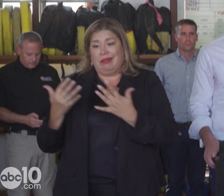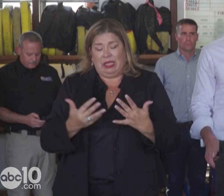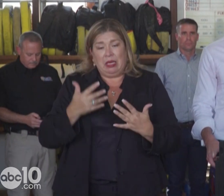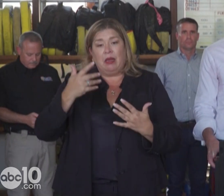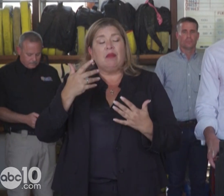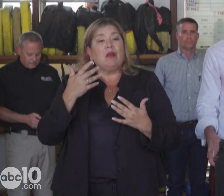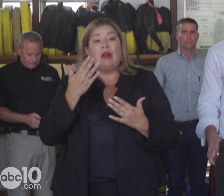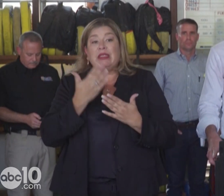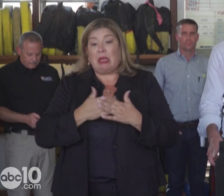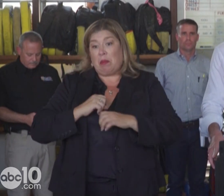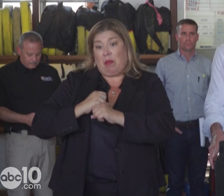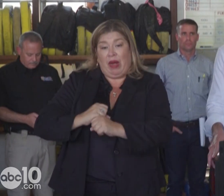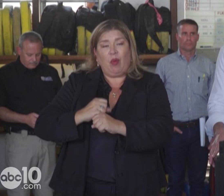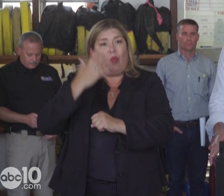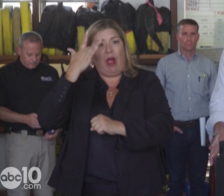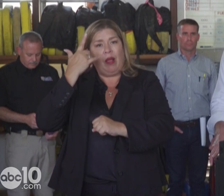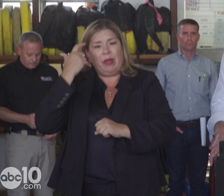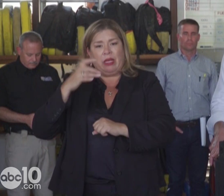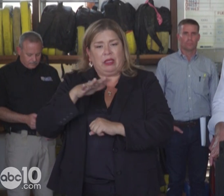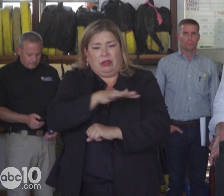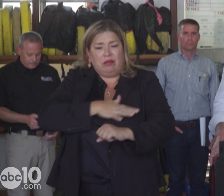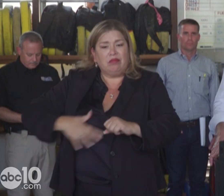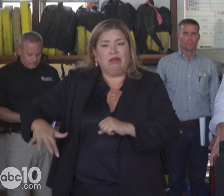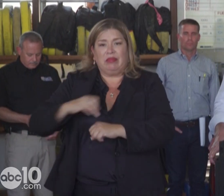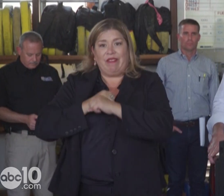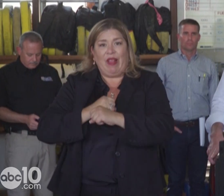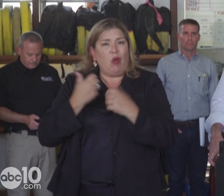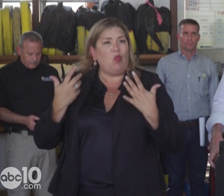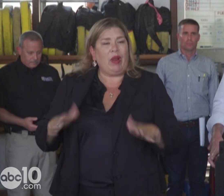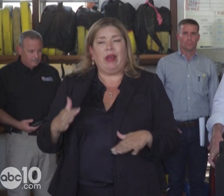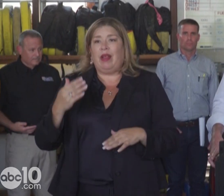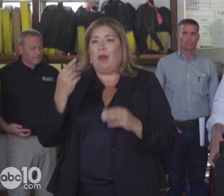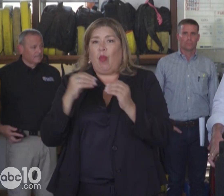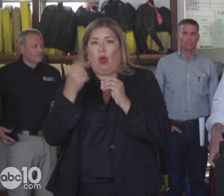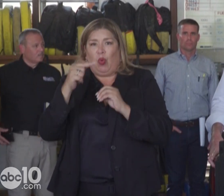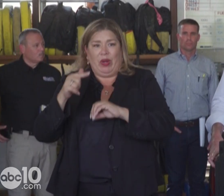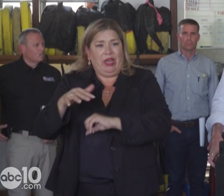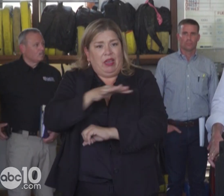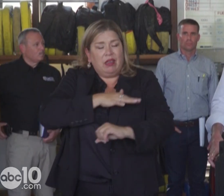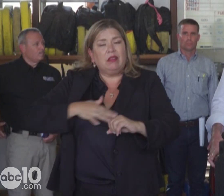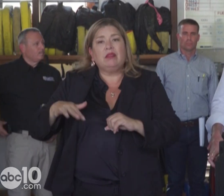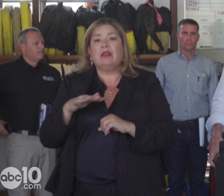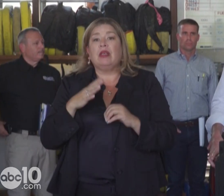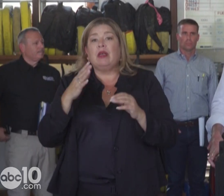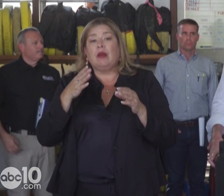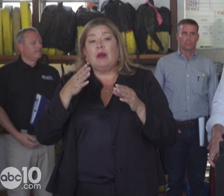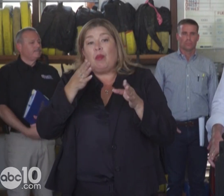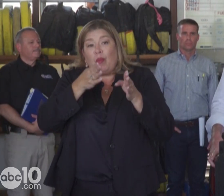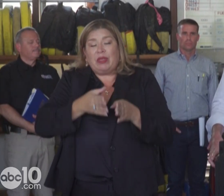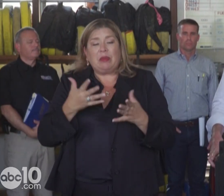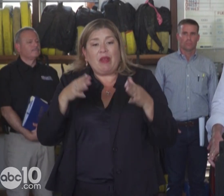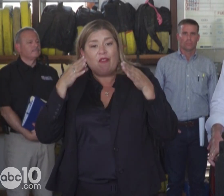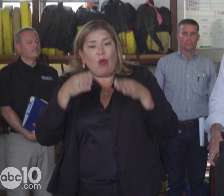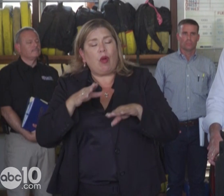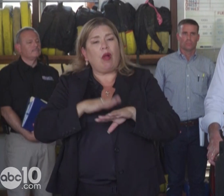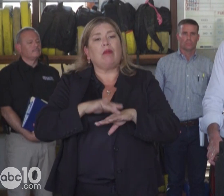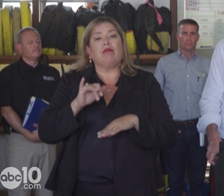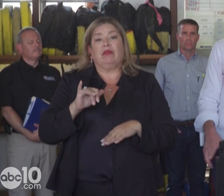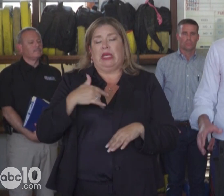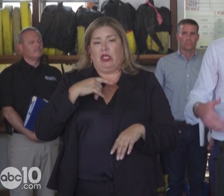defensible spaces were provided, it was more green, people had focused on perhaps